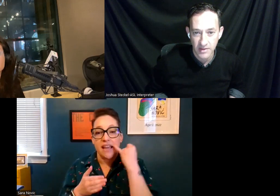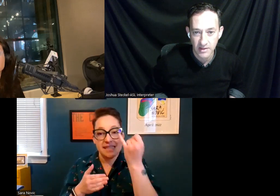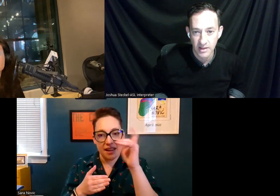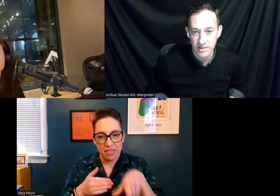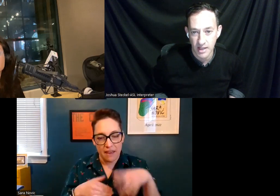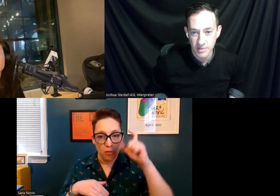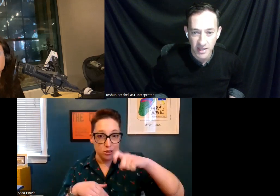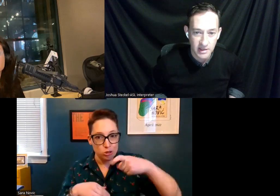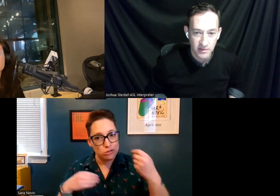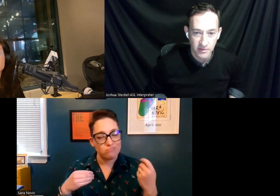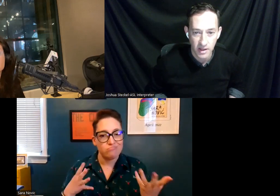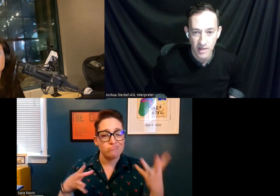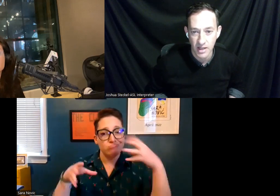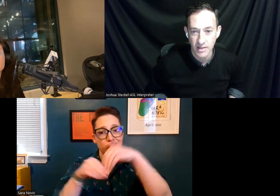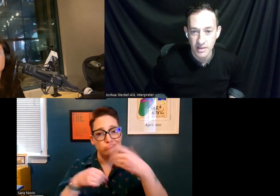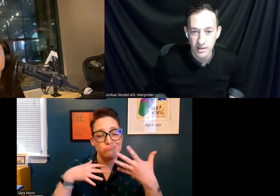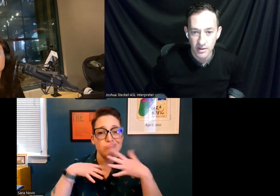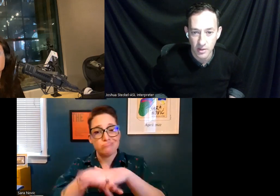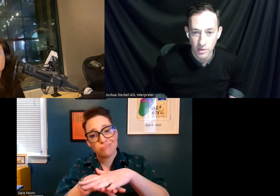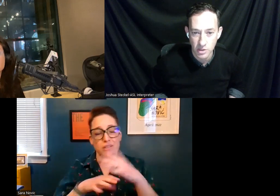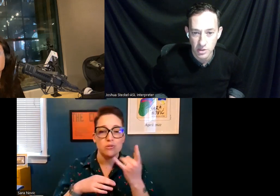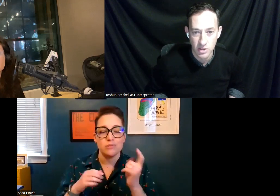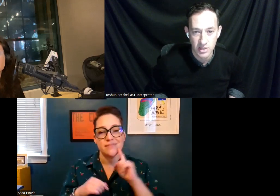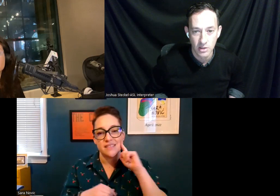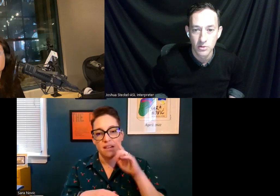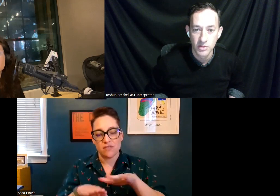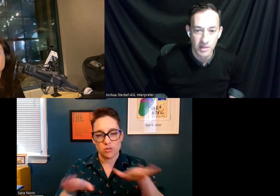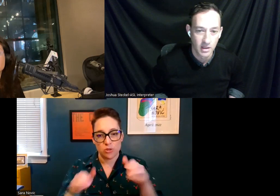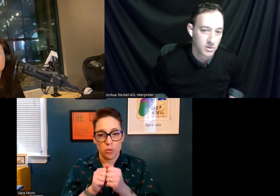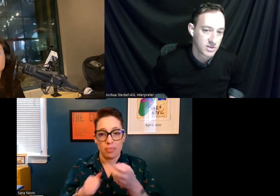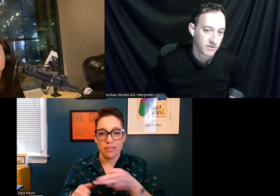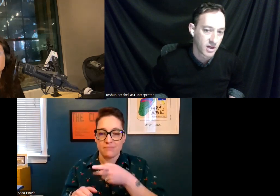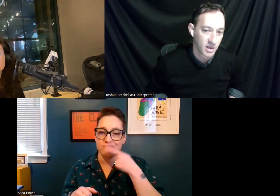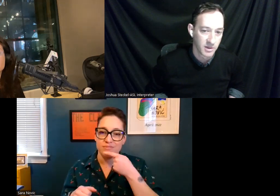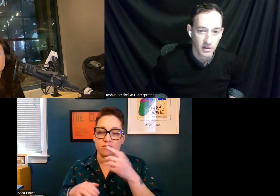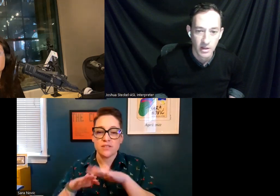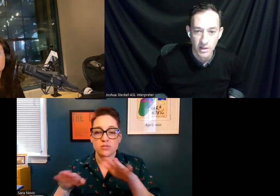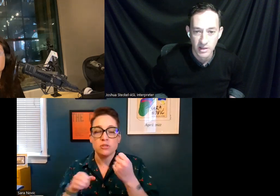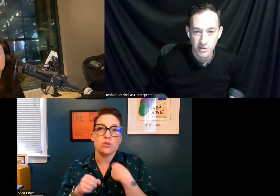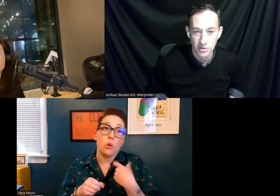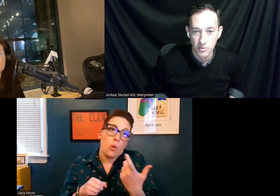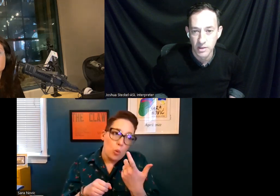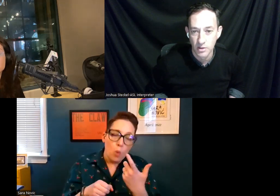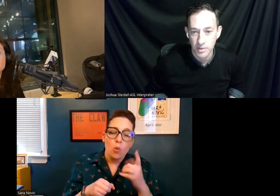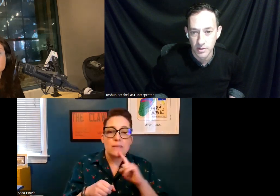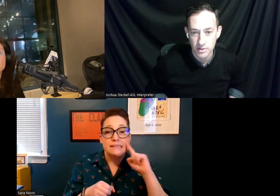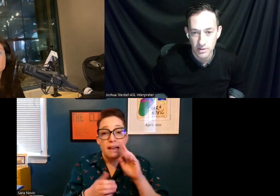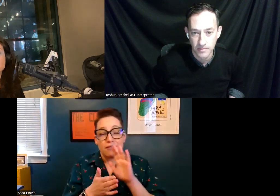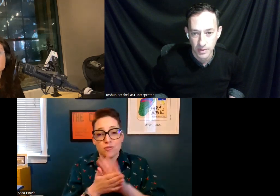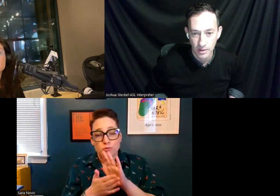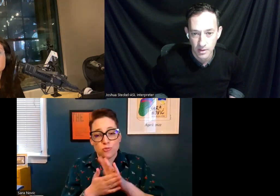They think it's not expensive, and the idea that we should just include them in an inclusive environment, deaf children with hearing